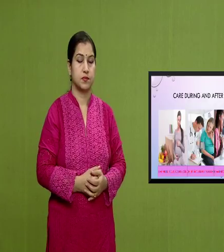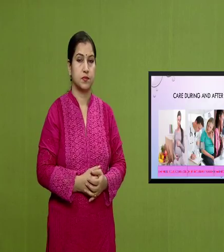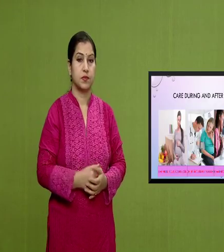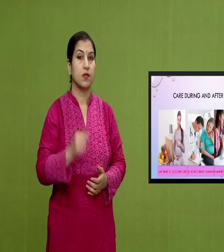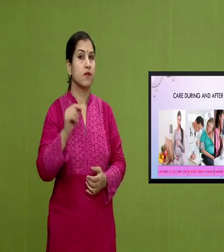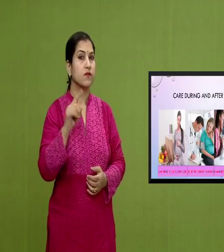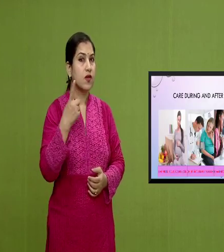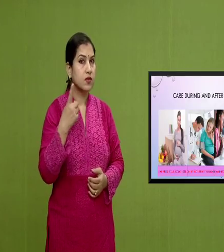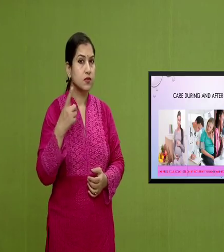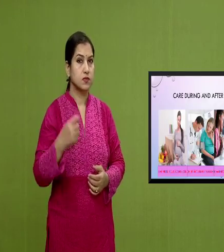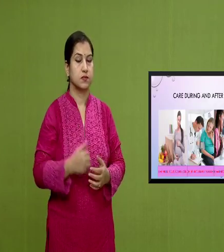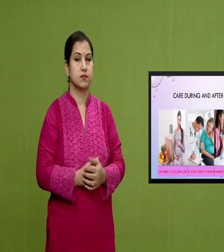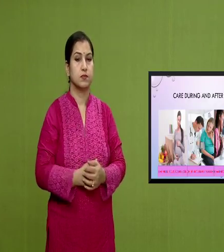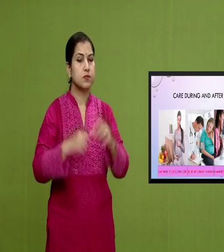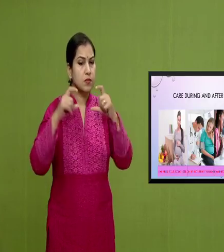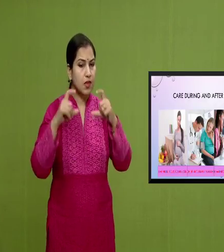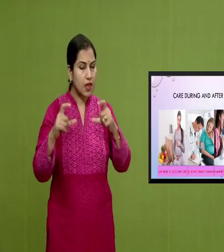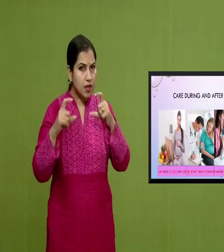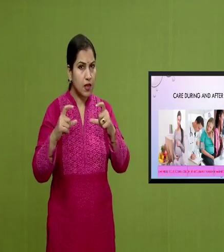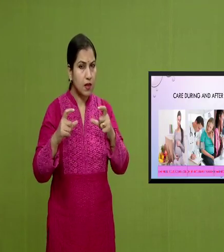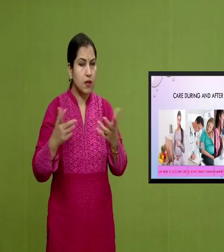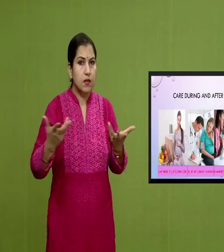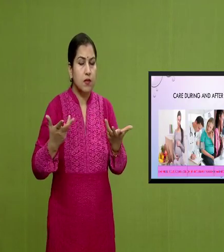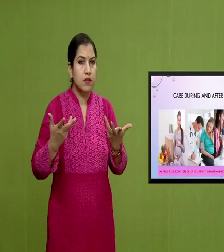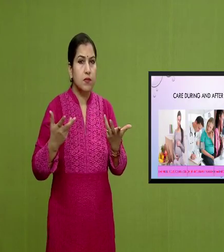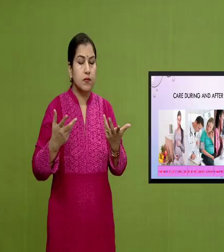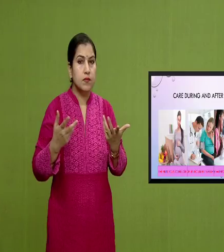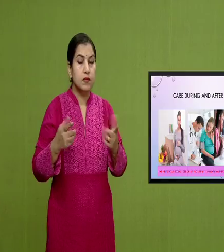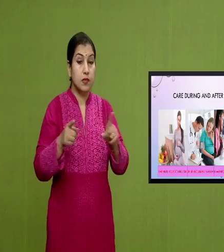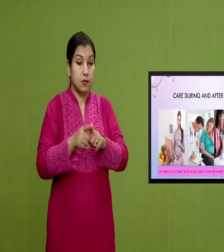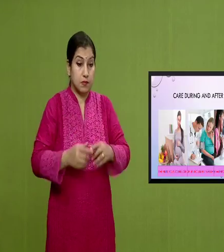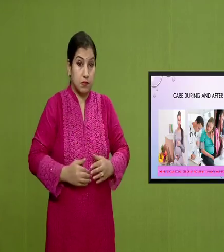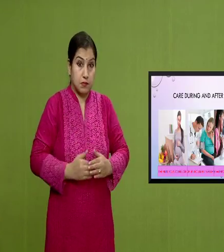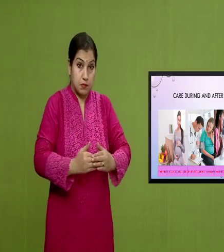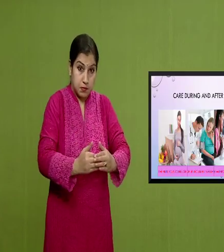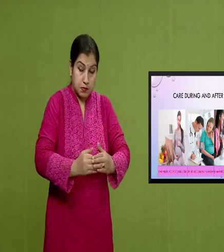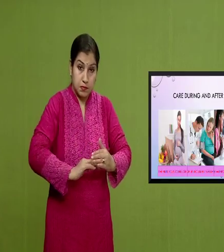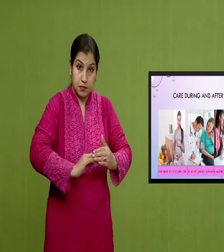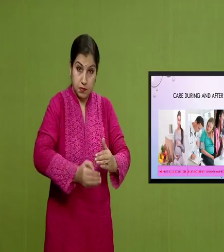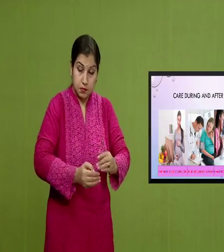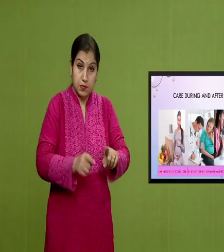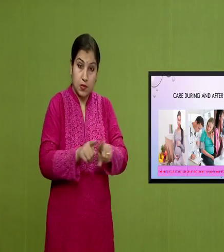First, care during and after pregnancy of mother.